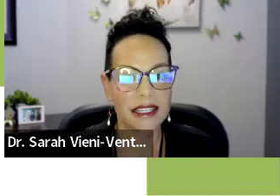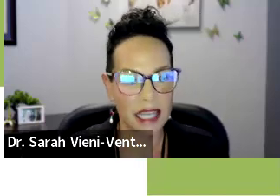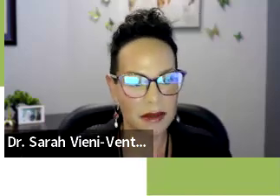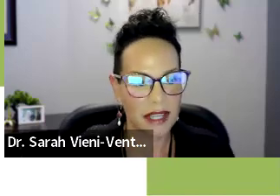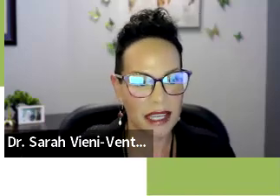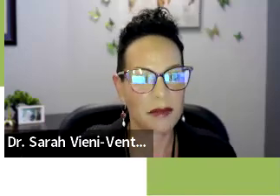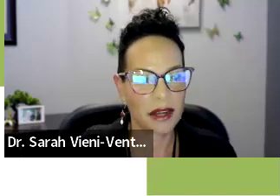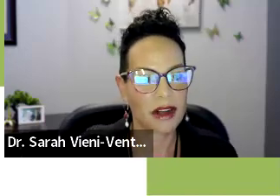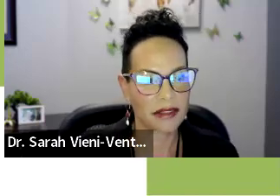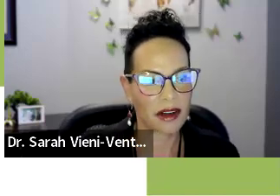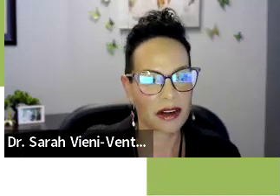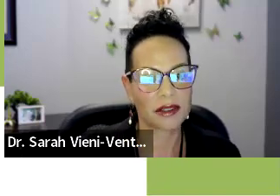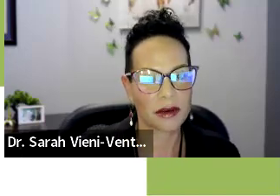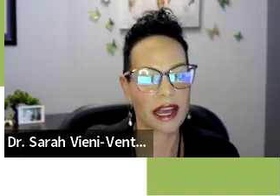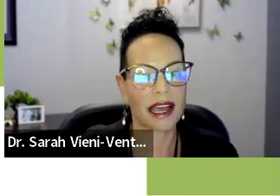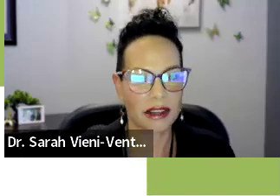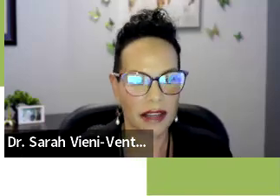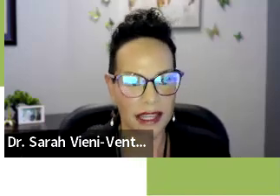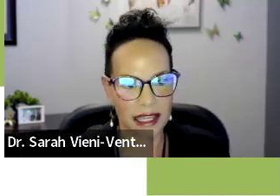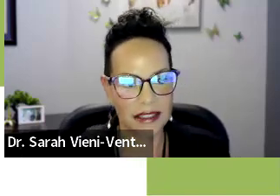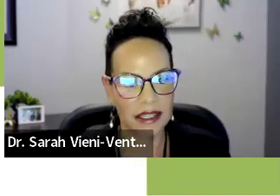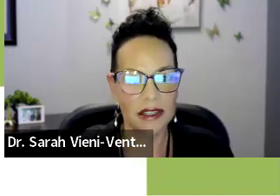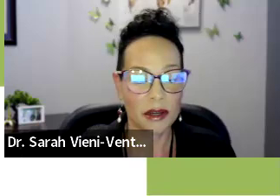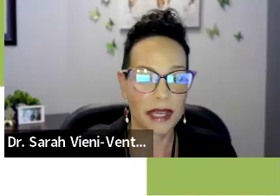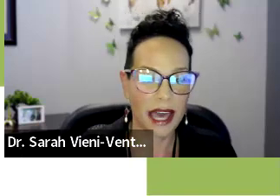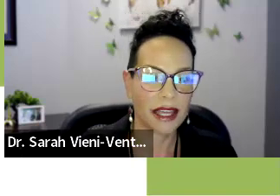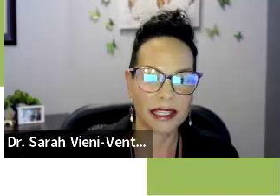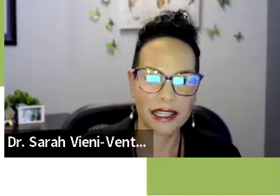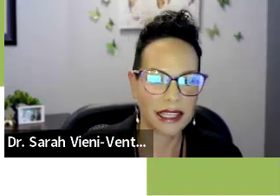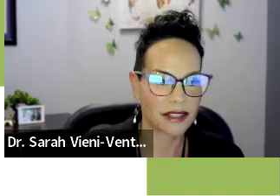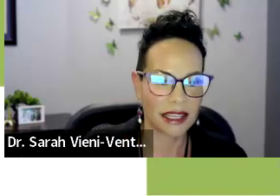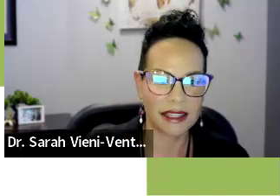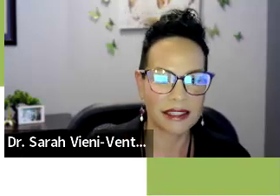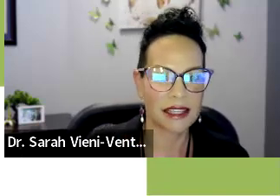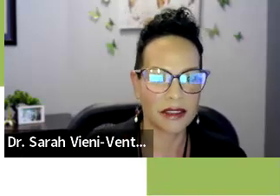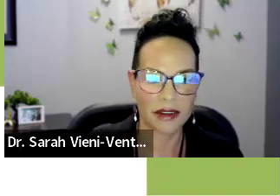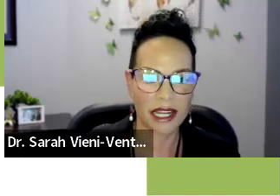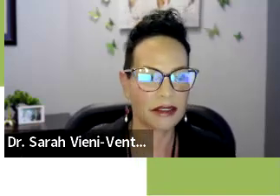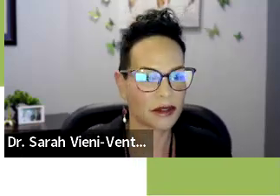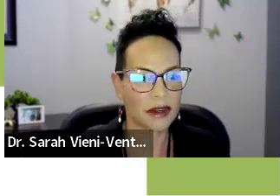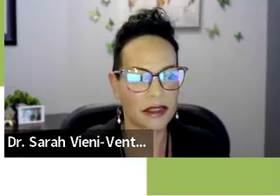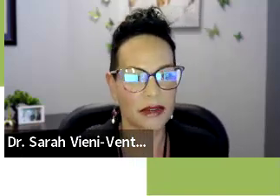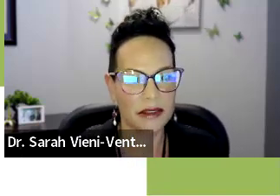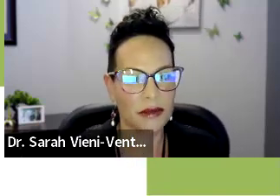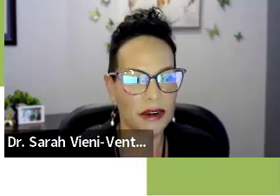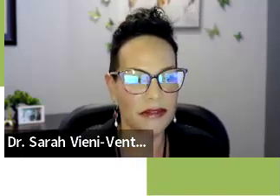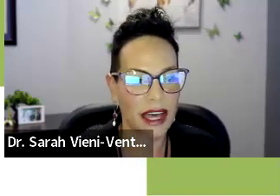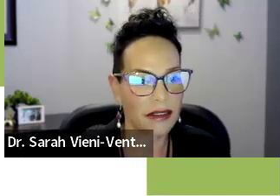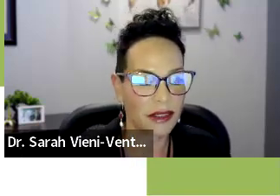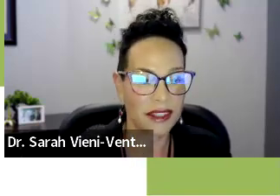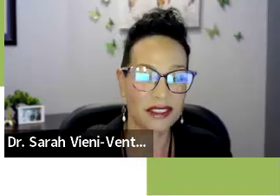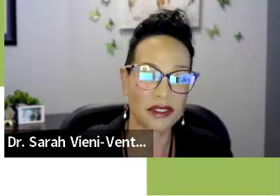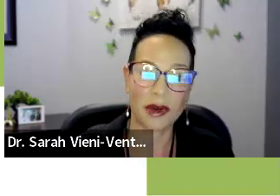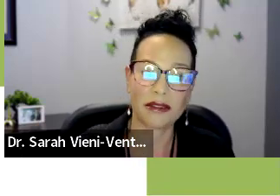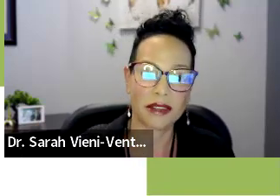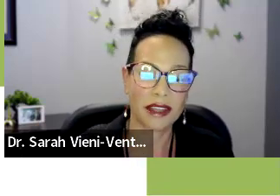actually see this type of test, the better off they are in scoring higher on that test. So we have had kids that have taken this in seventh grade and have scored a